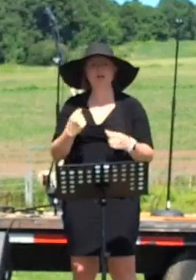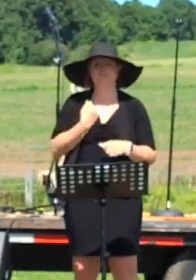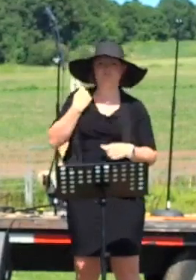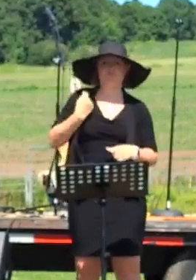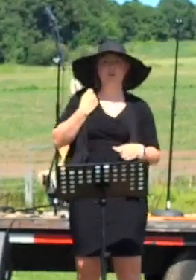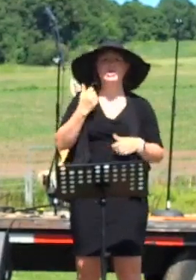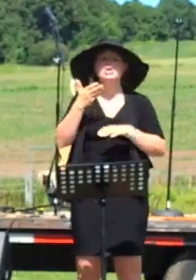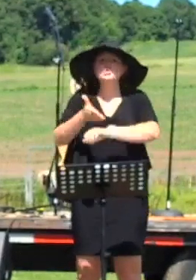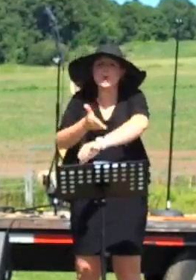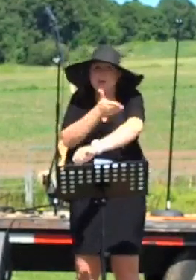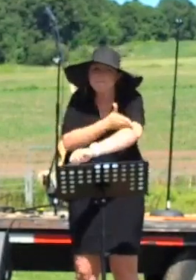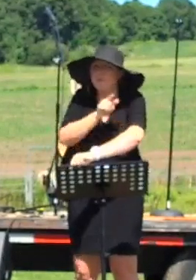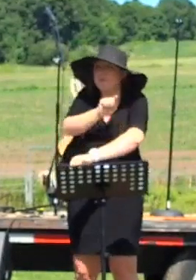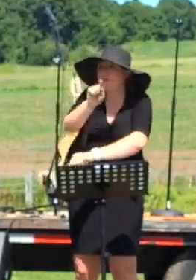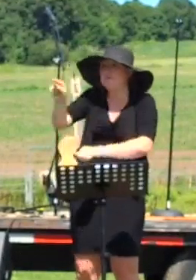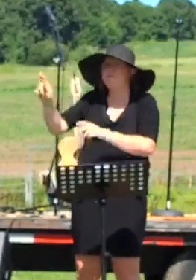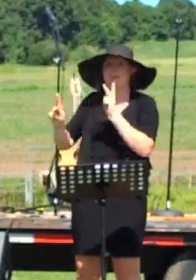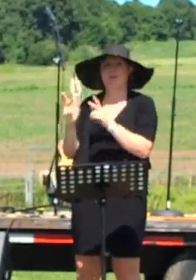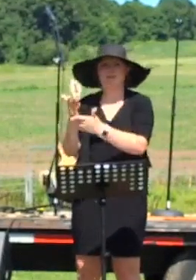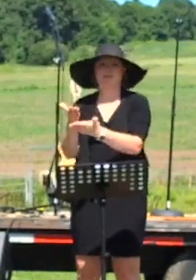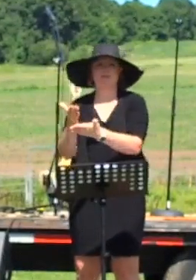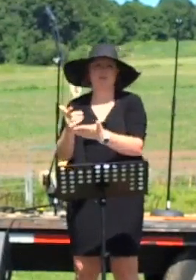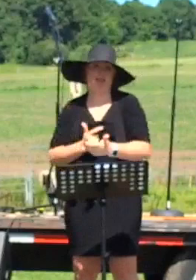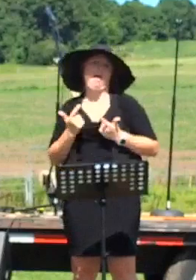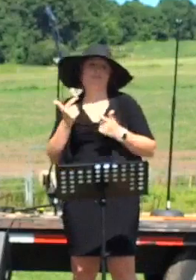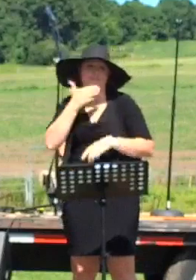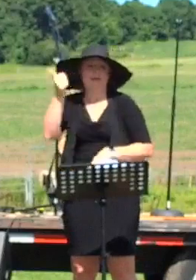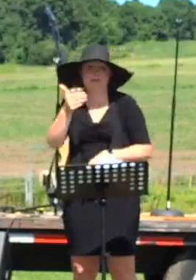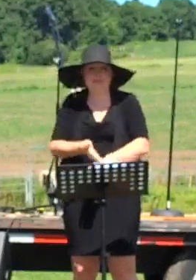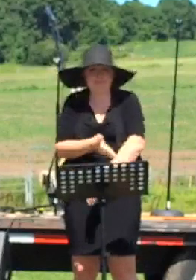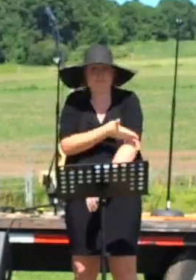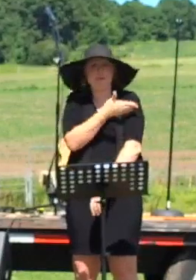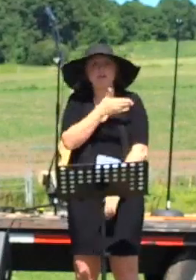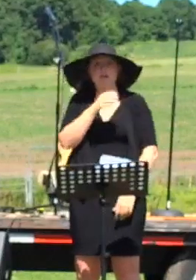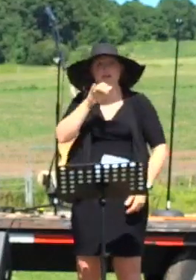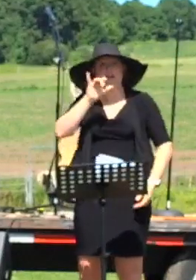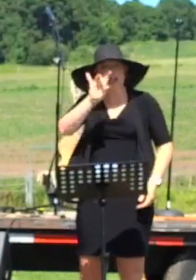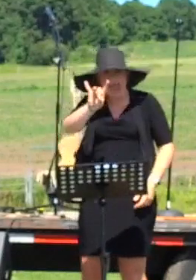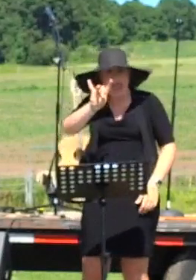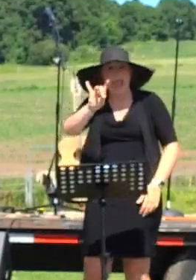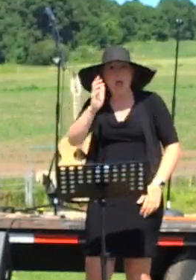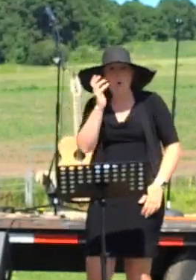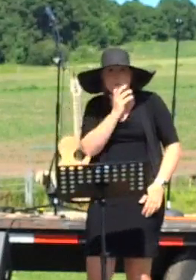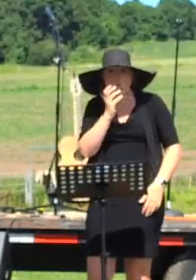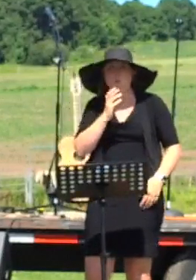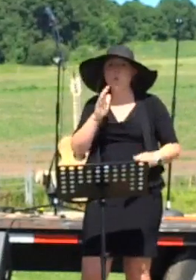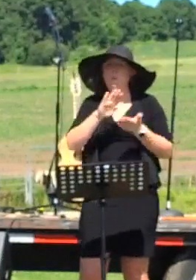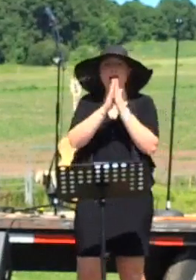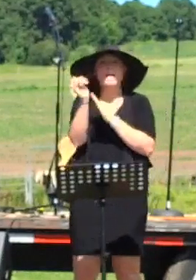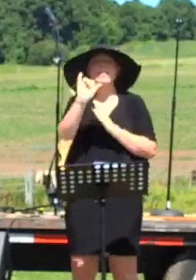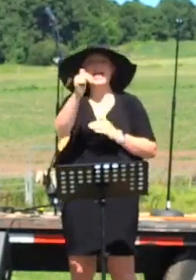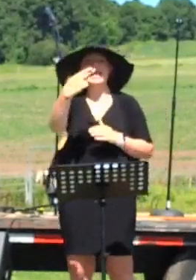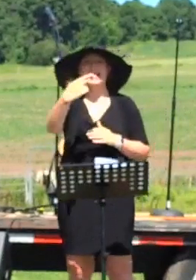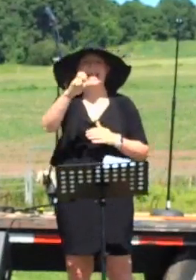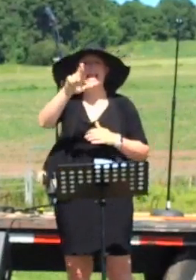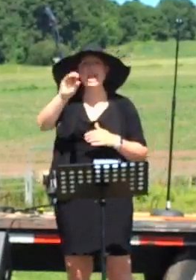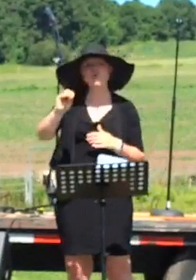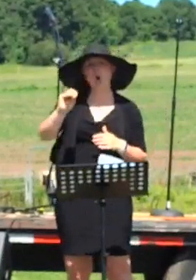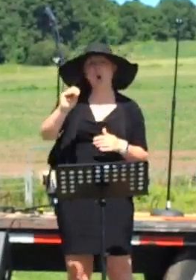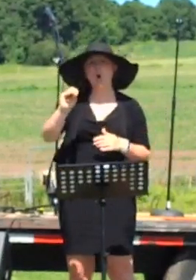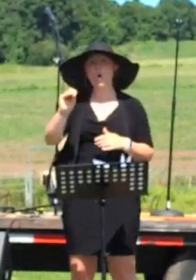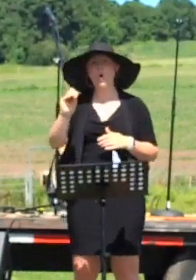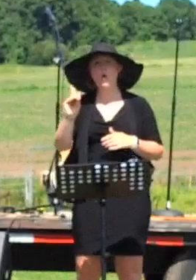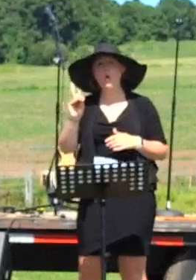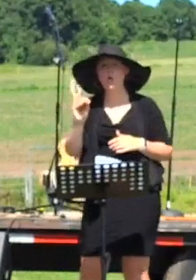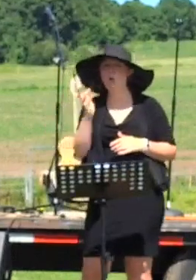improve others' lives. And that can actually cause them to become quite heroic and noble and